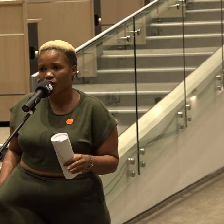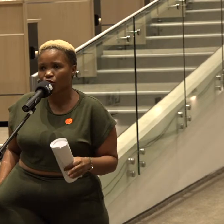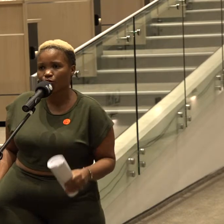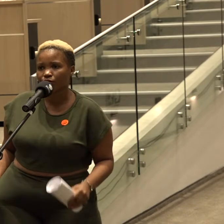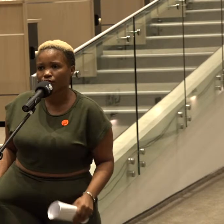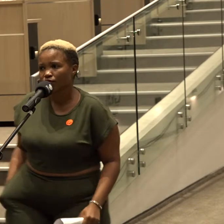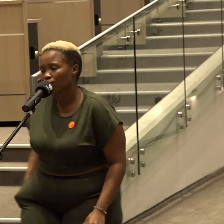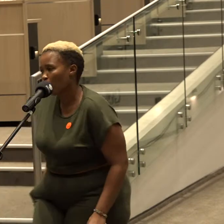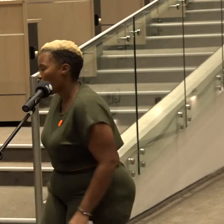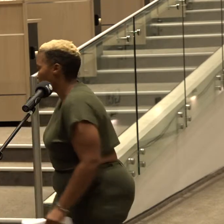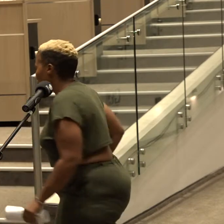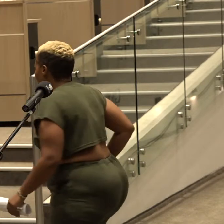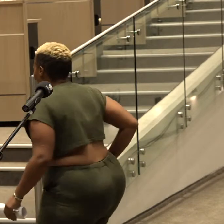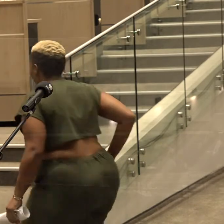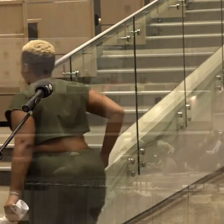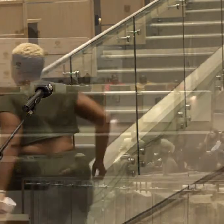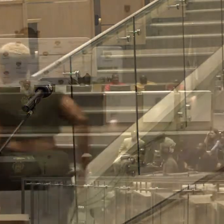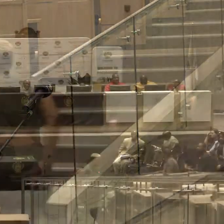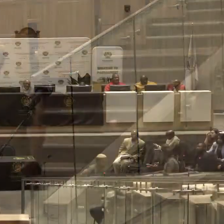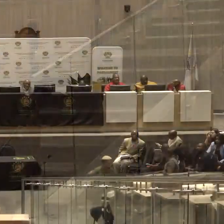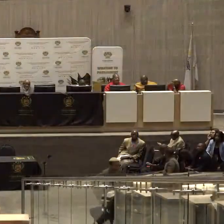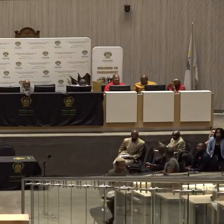thank you